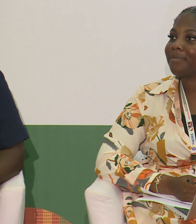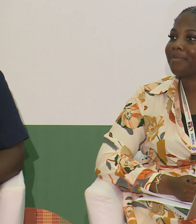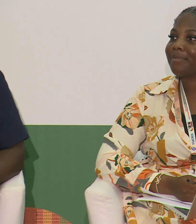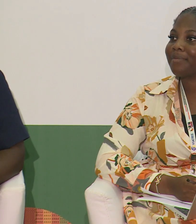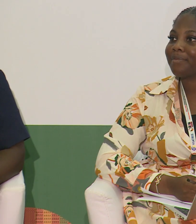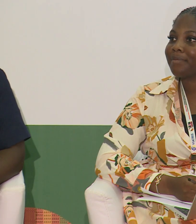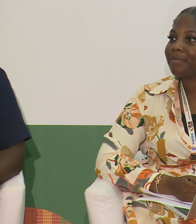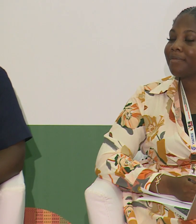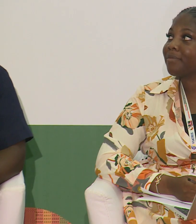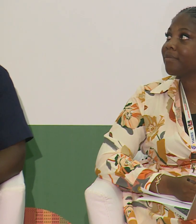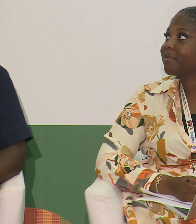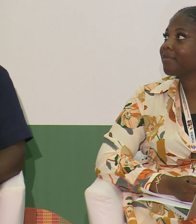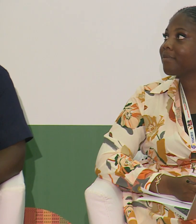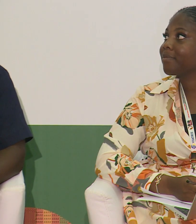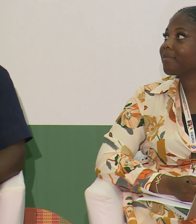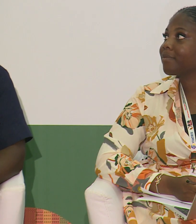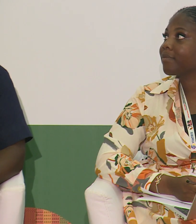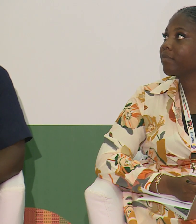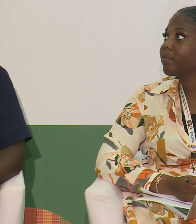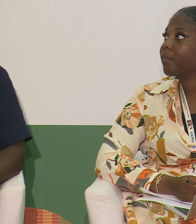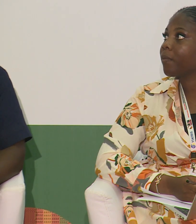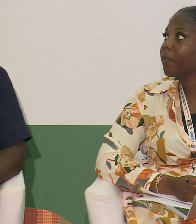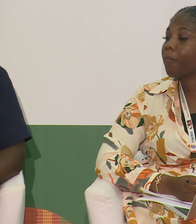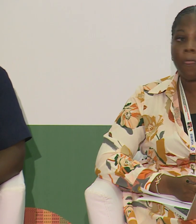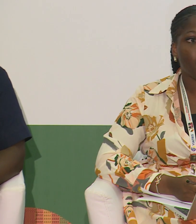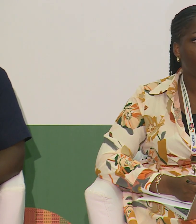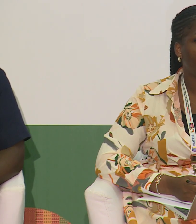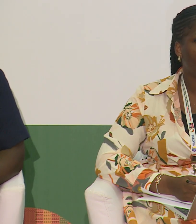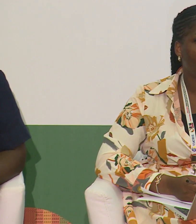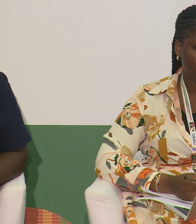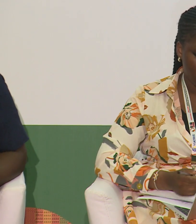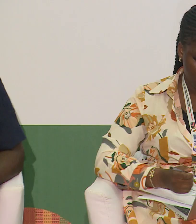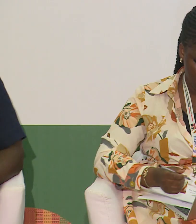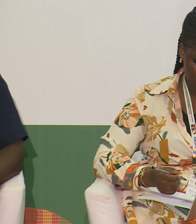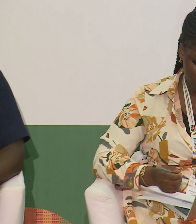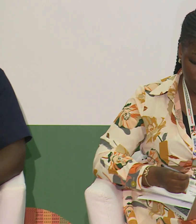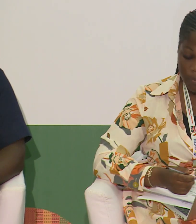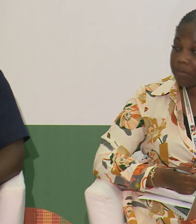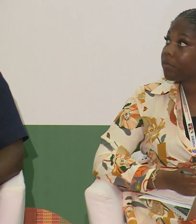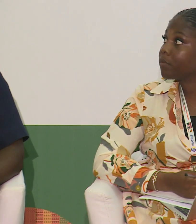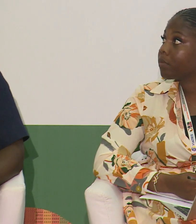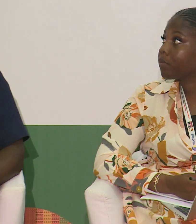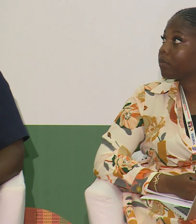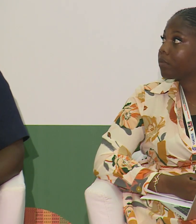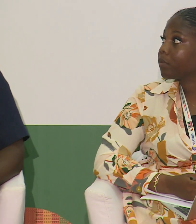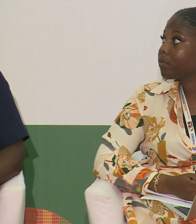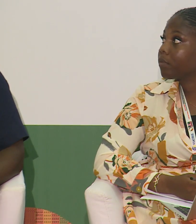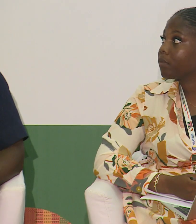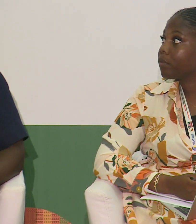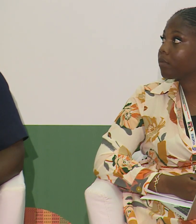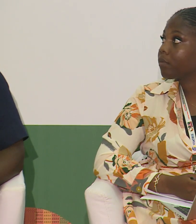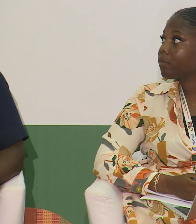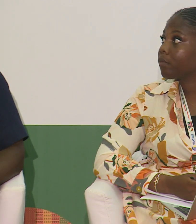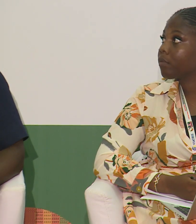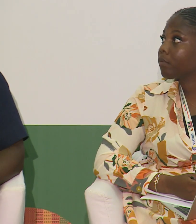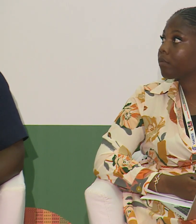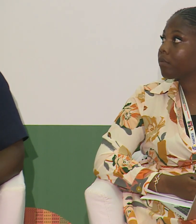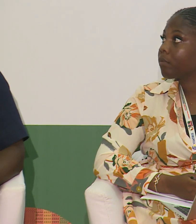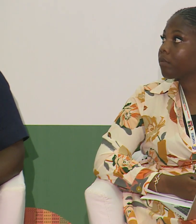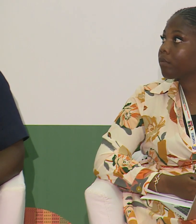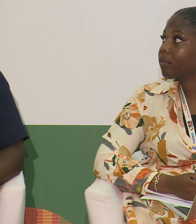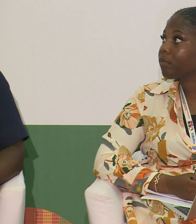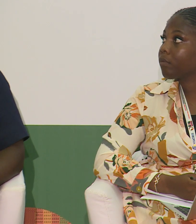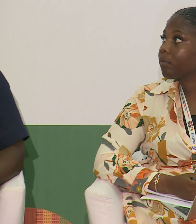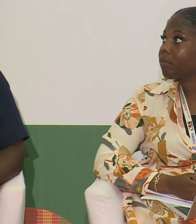talk, because there were some questions I think which were not adequately answered. It could also have been good